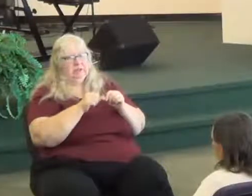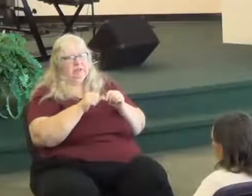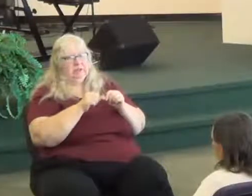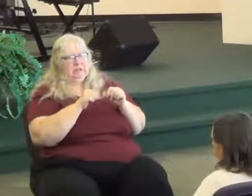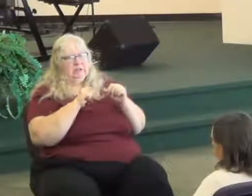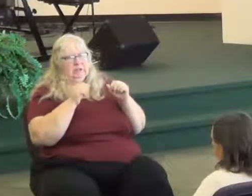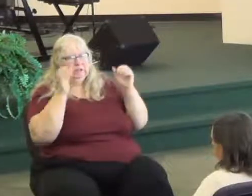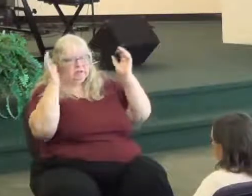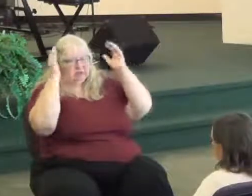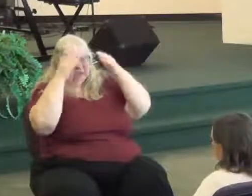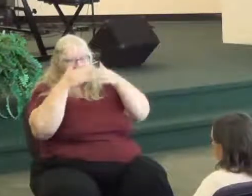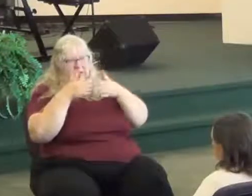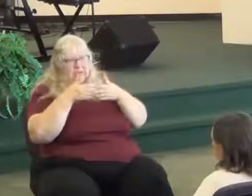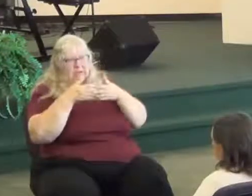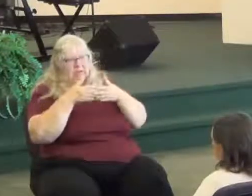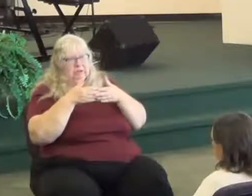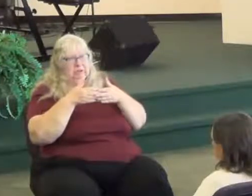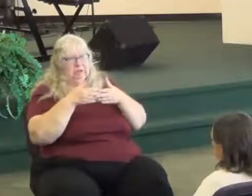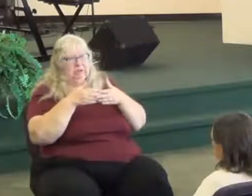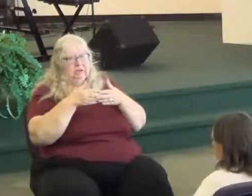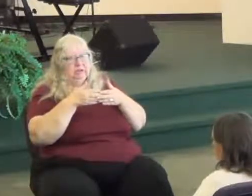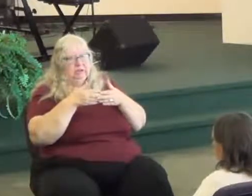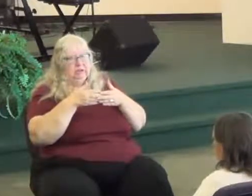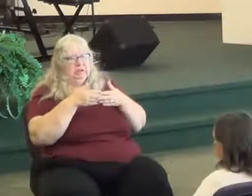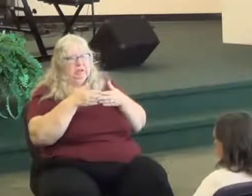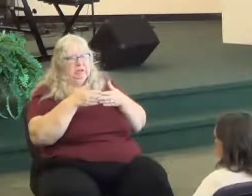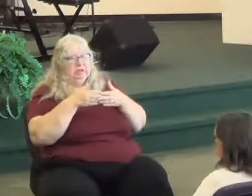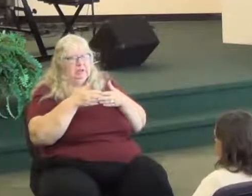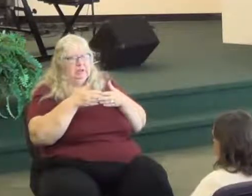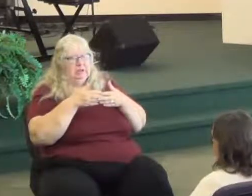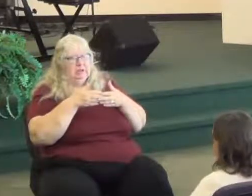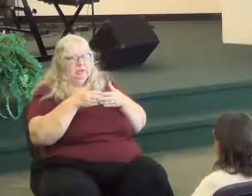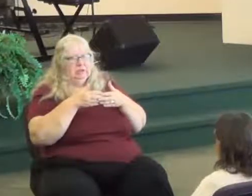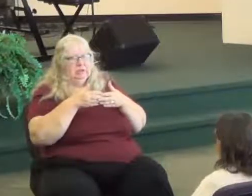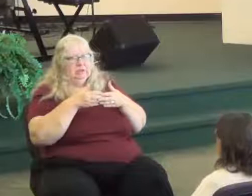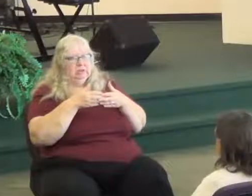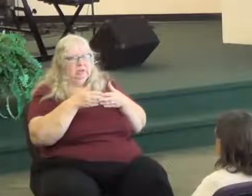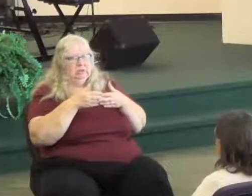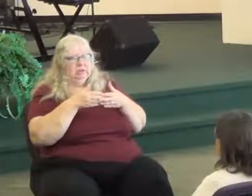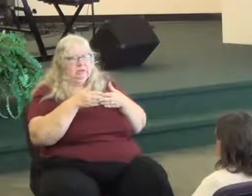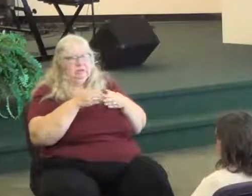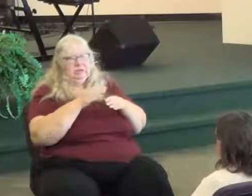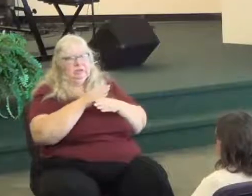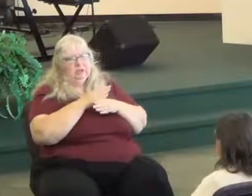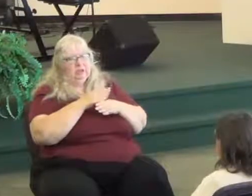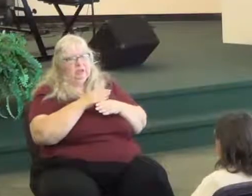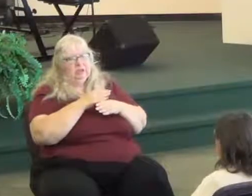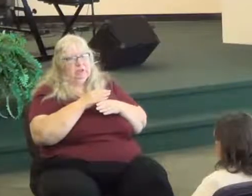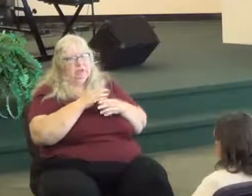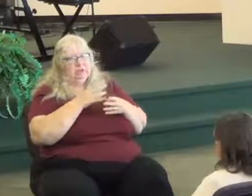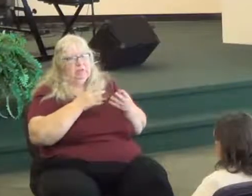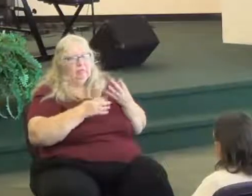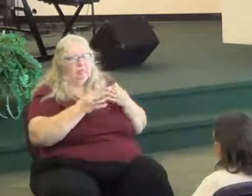darkness. So it's like you get the bad effects of fire without the good effects of fire. You don't get the light, but boy, you get the burning.